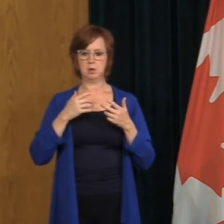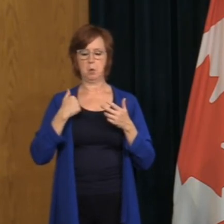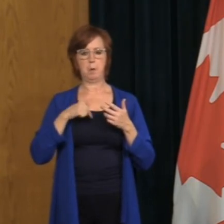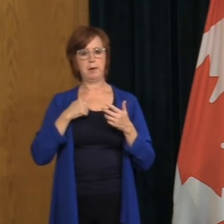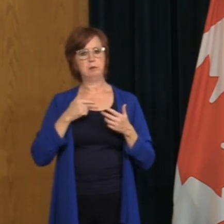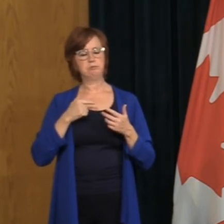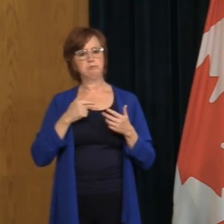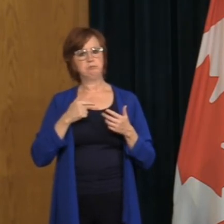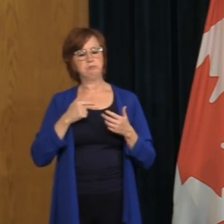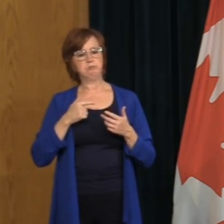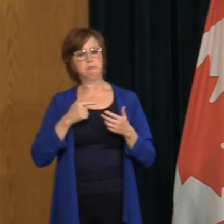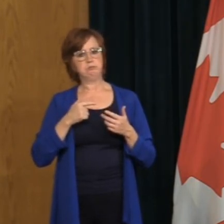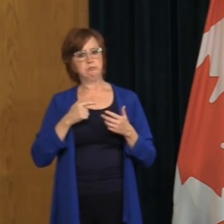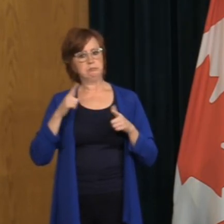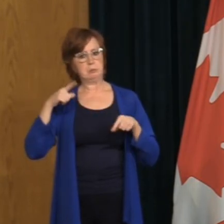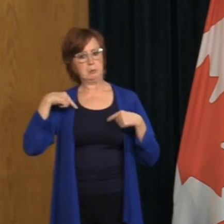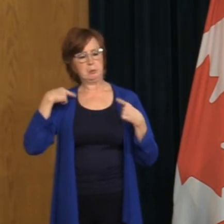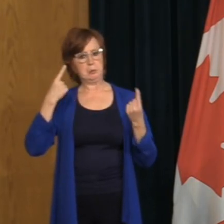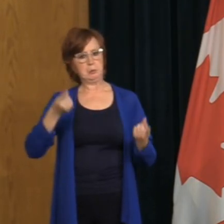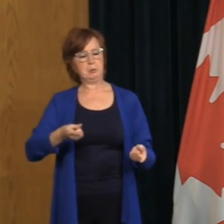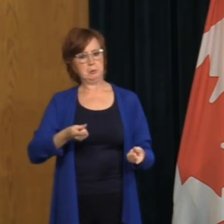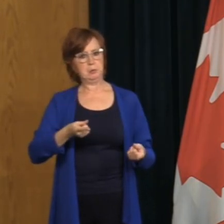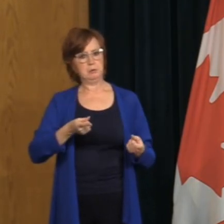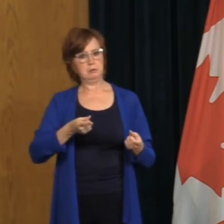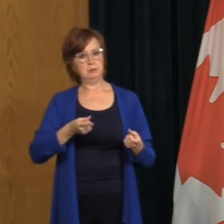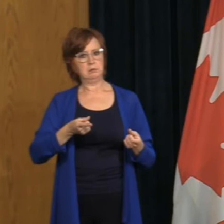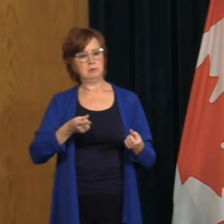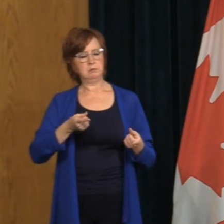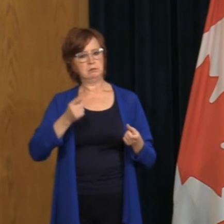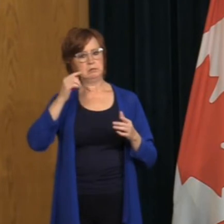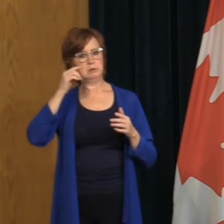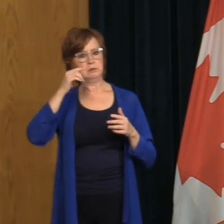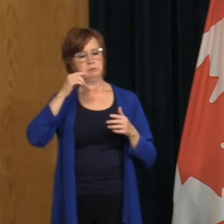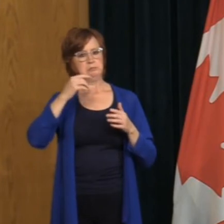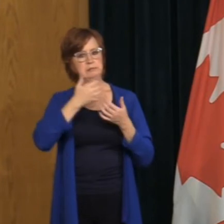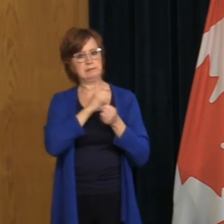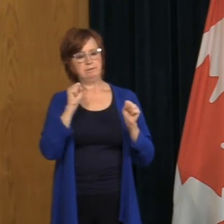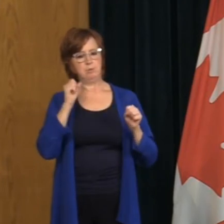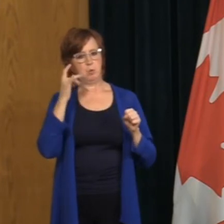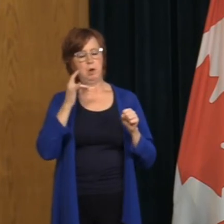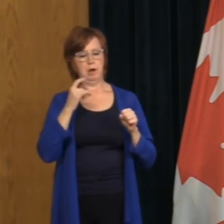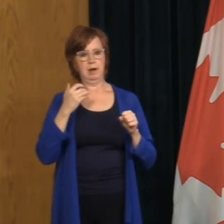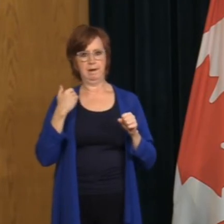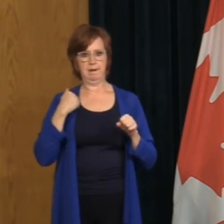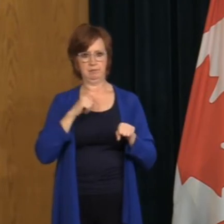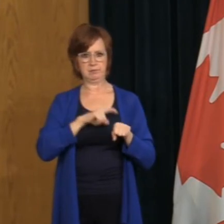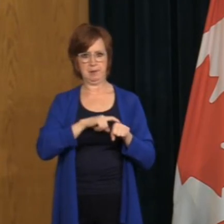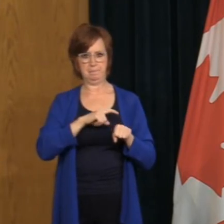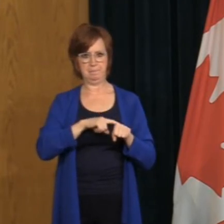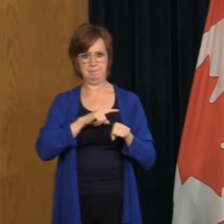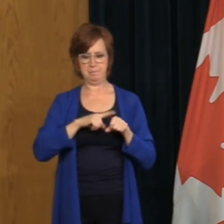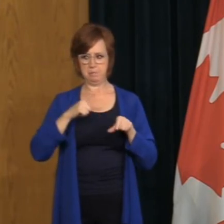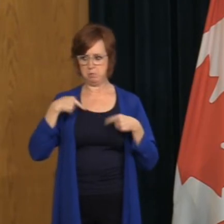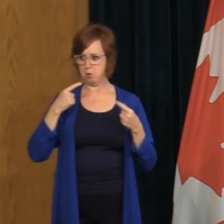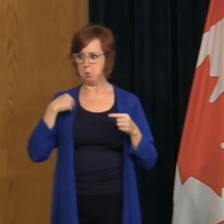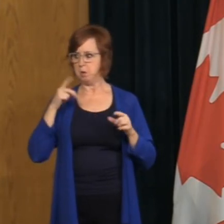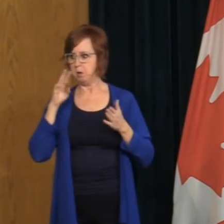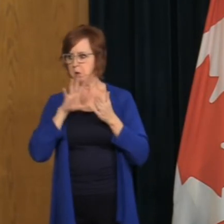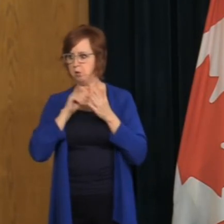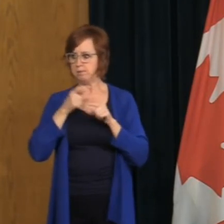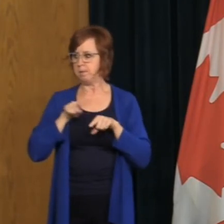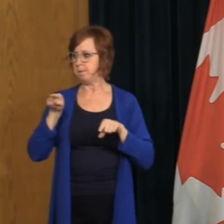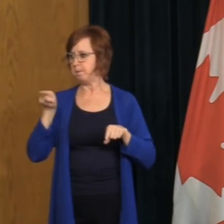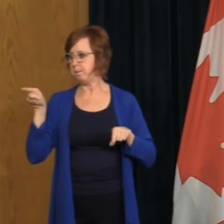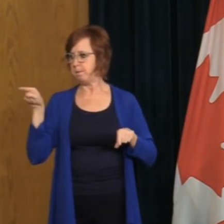spread throughout their communities. So the ask I think you're going to see, or the conversation from all provinces, is